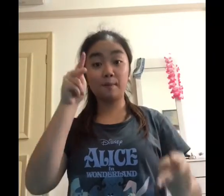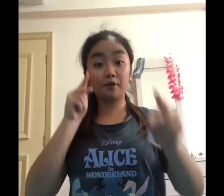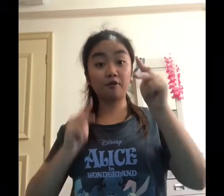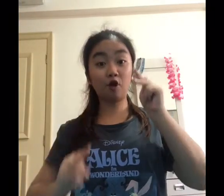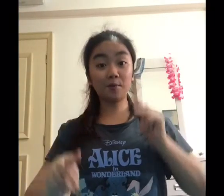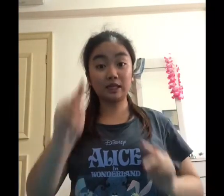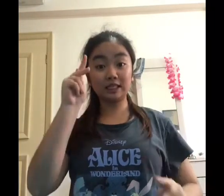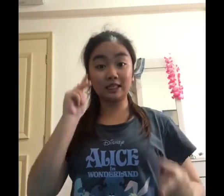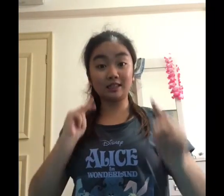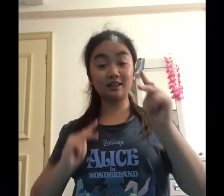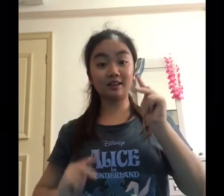Performance,